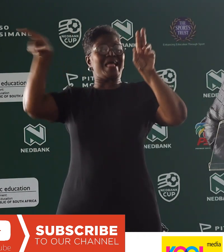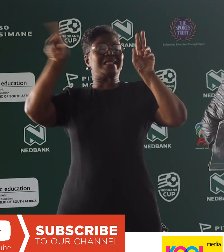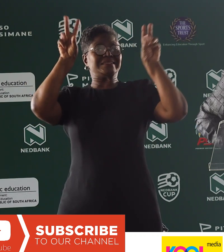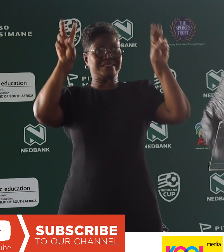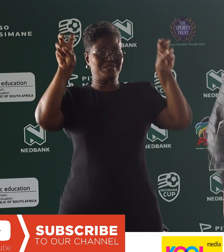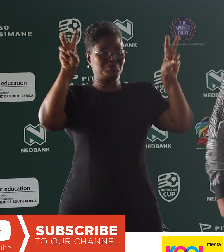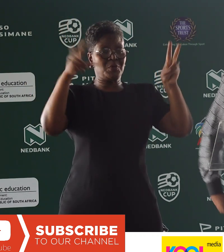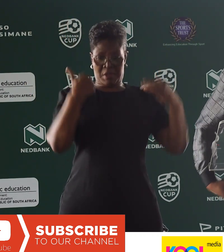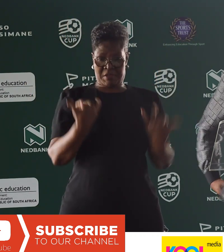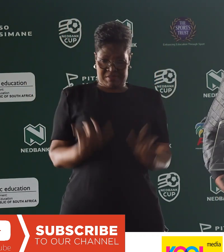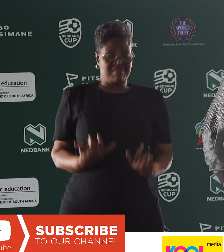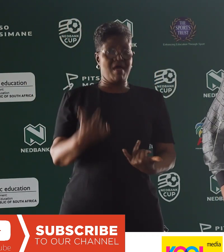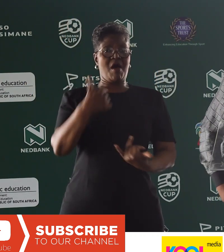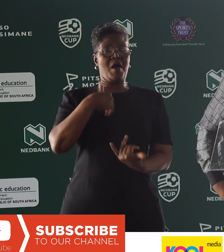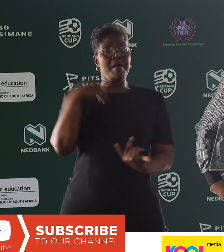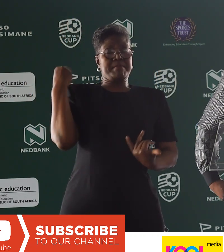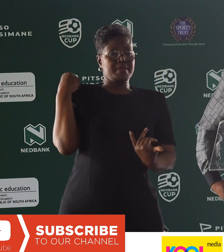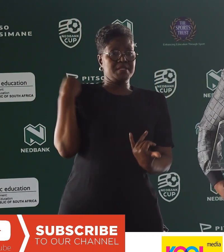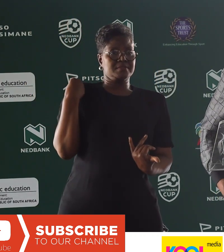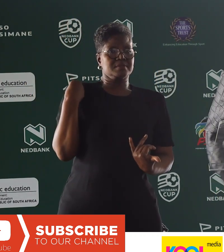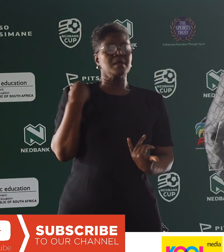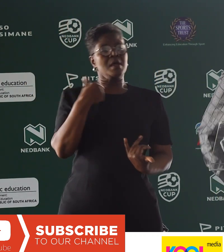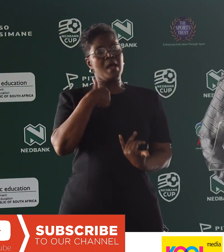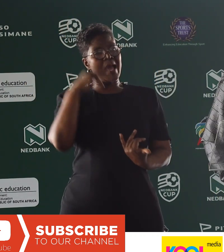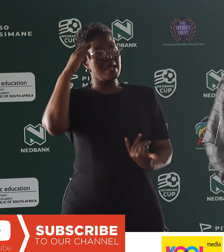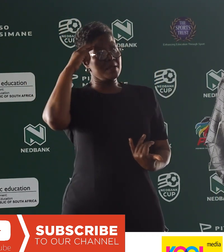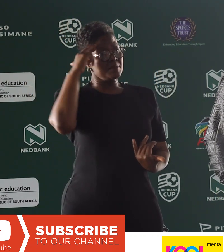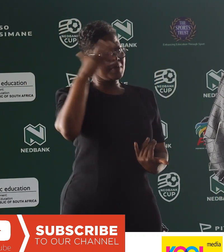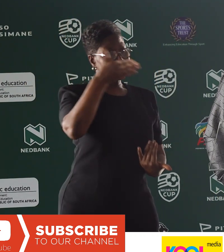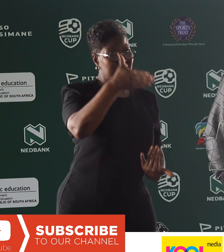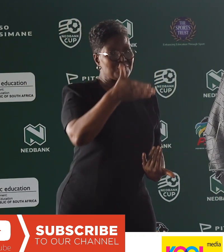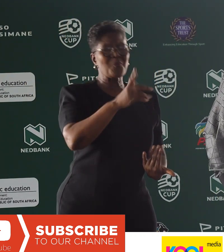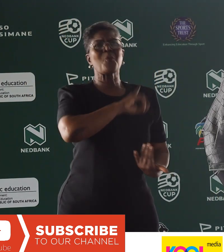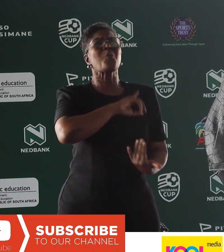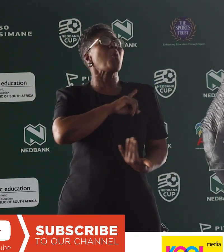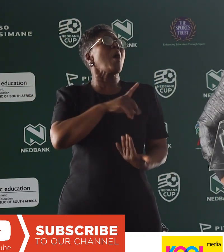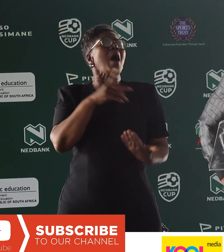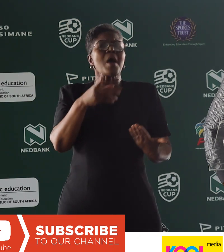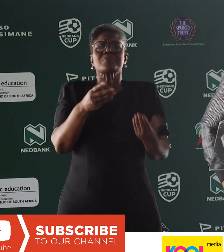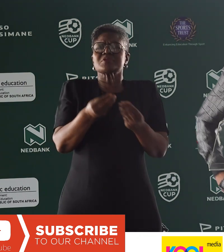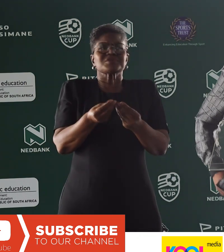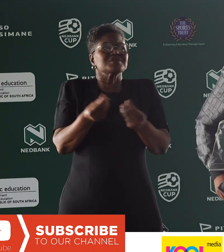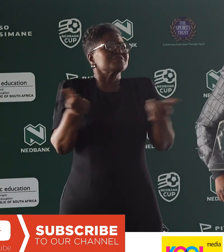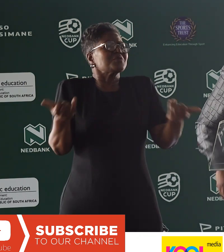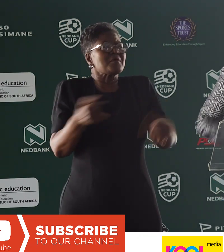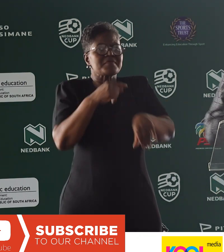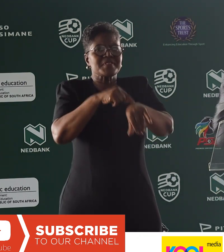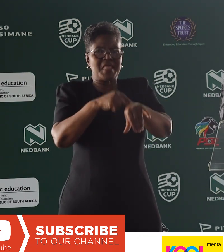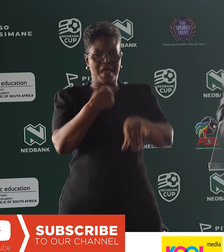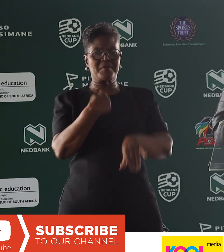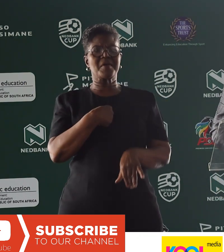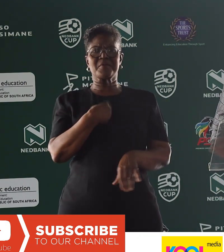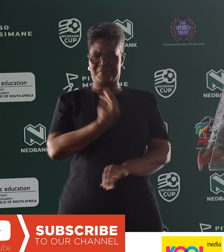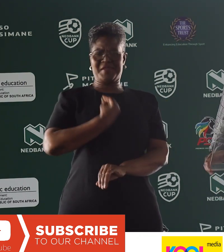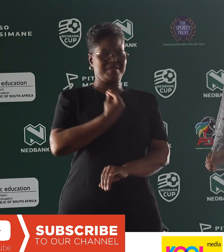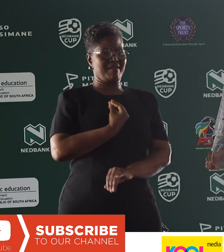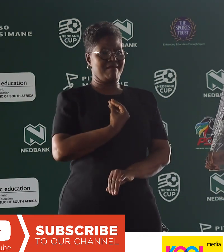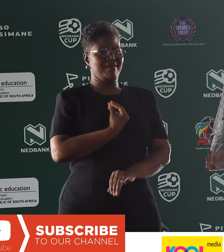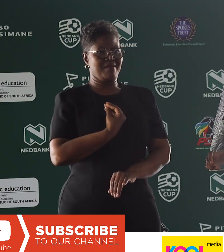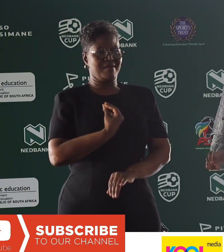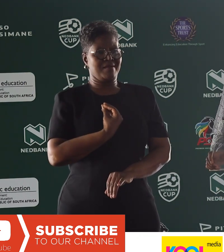I remembered you yesterday. That why we have not resolved the issue. When I was young, I dealt with the issue with the